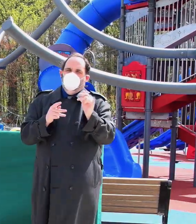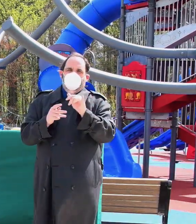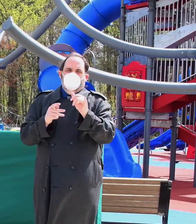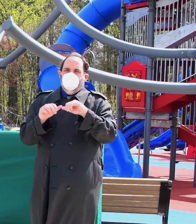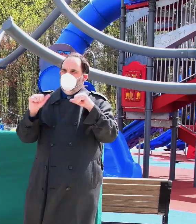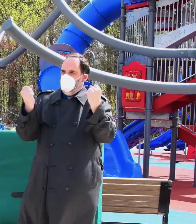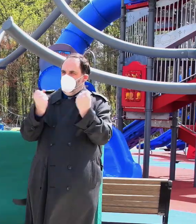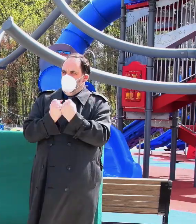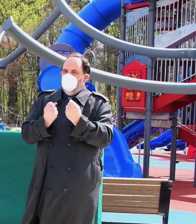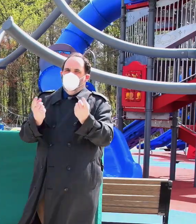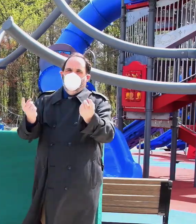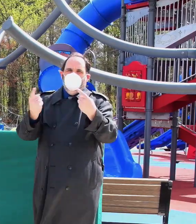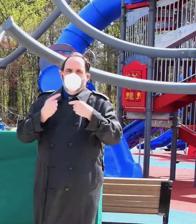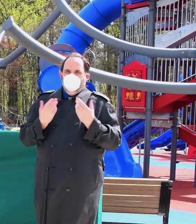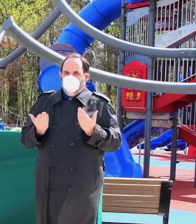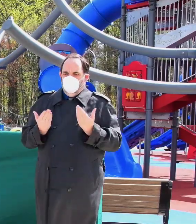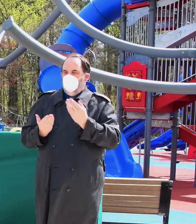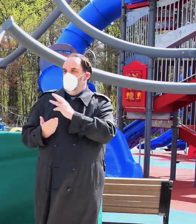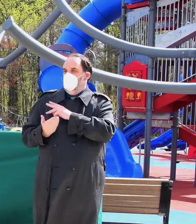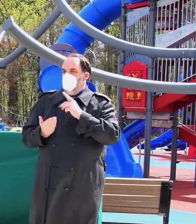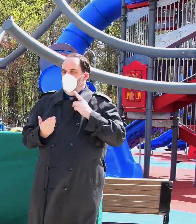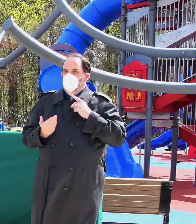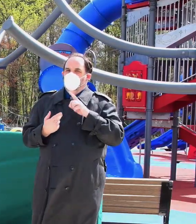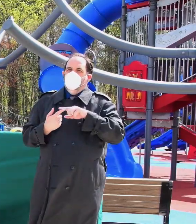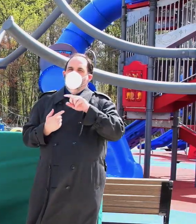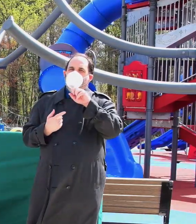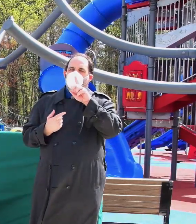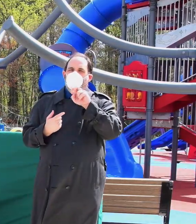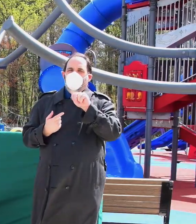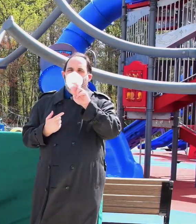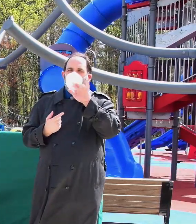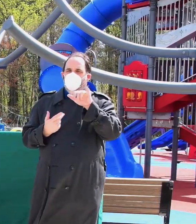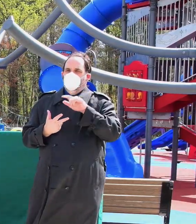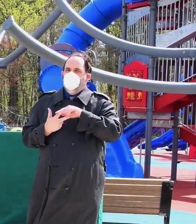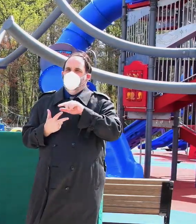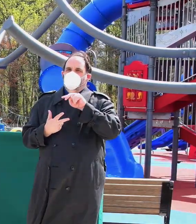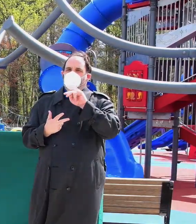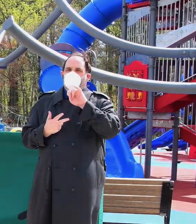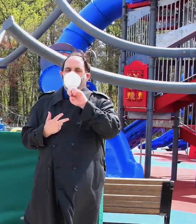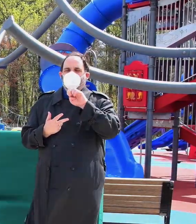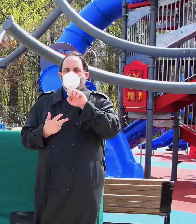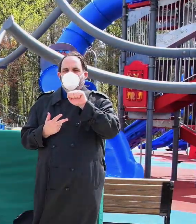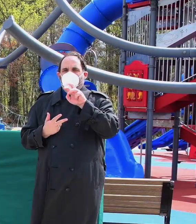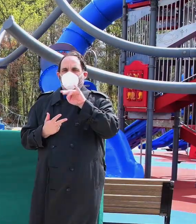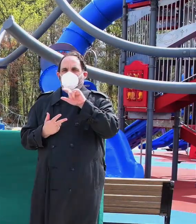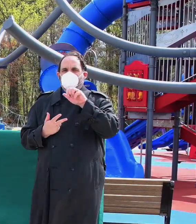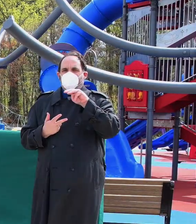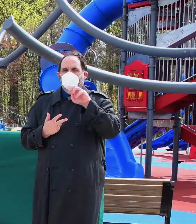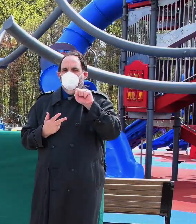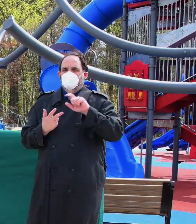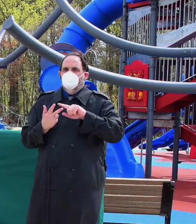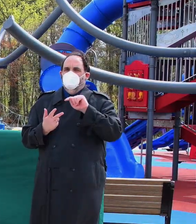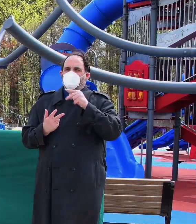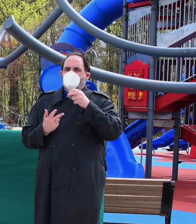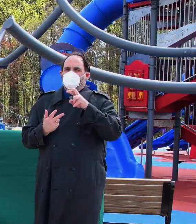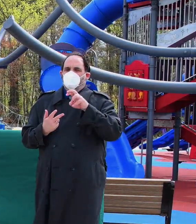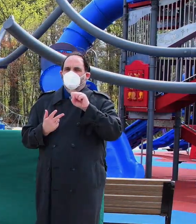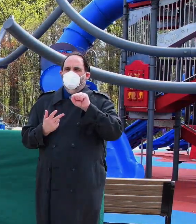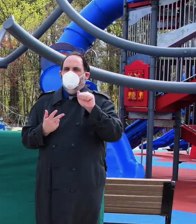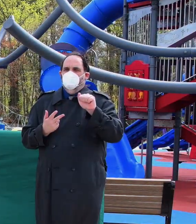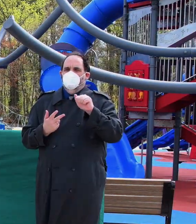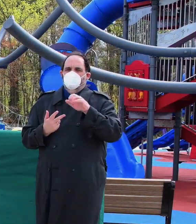County Autism Society Board, Don Barrick, Mia Williams, and Teresa Bollinger. Raj